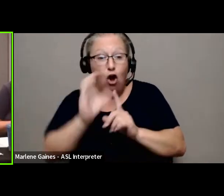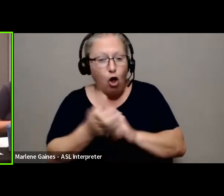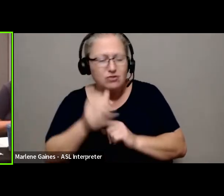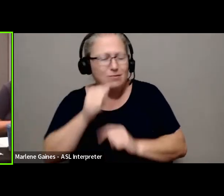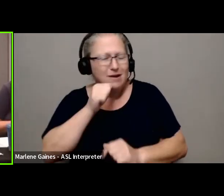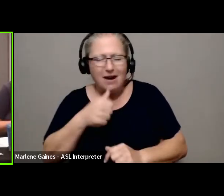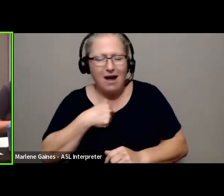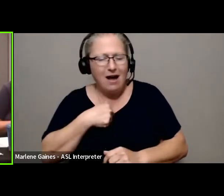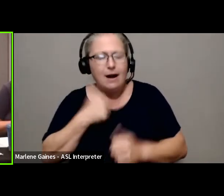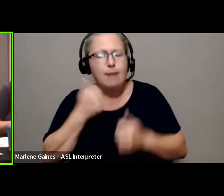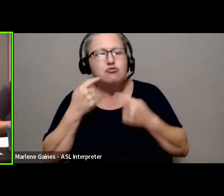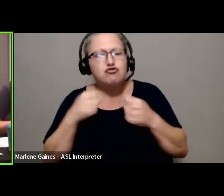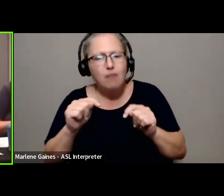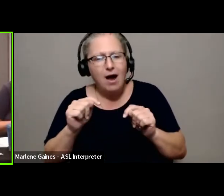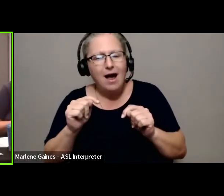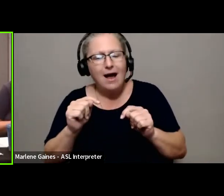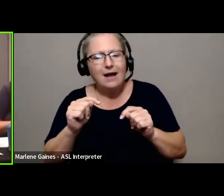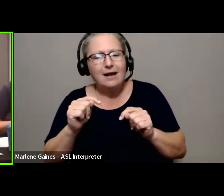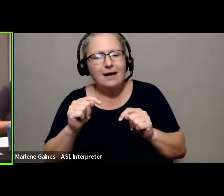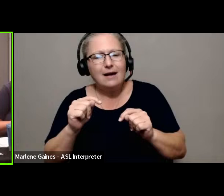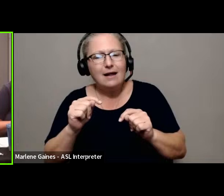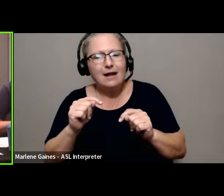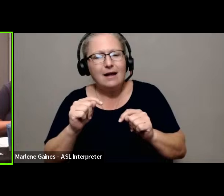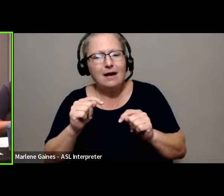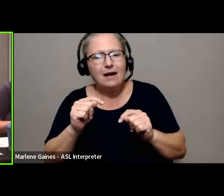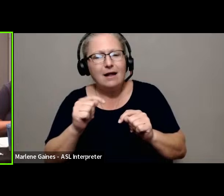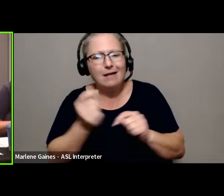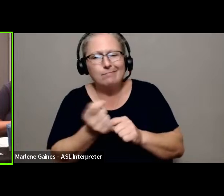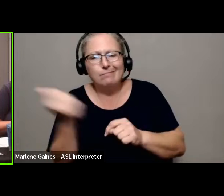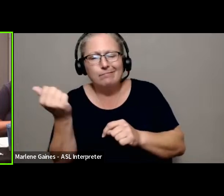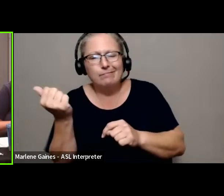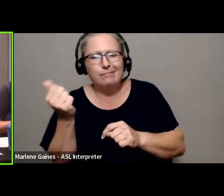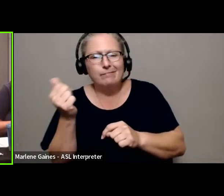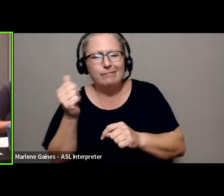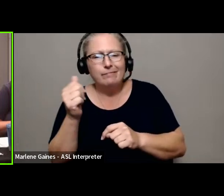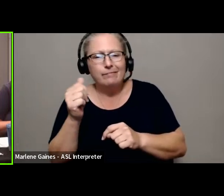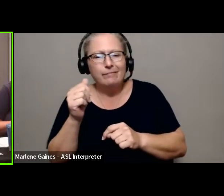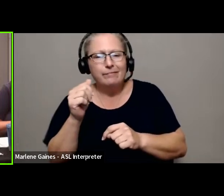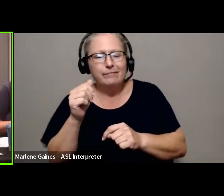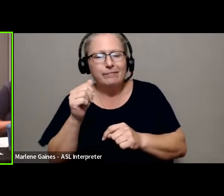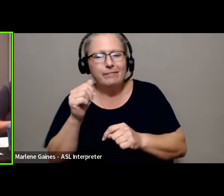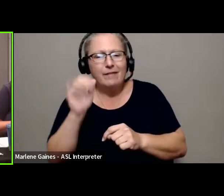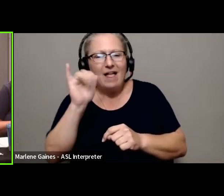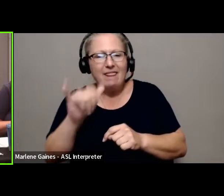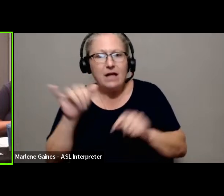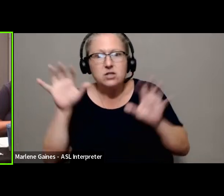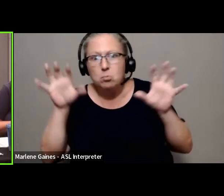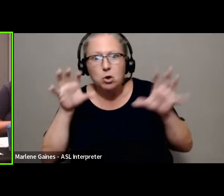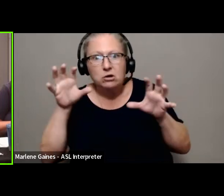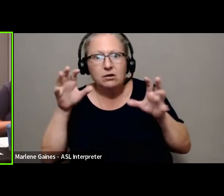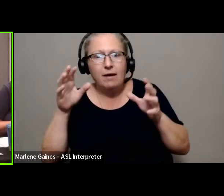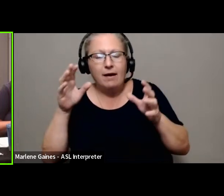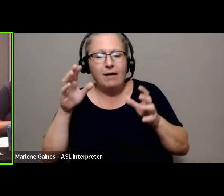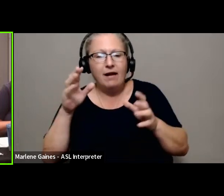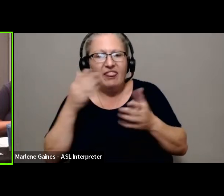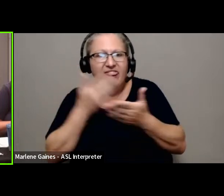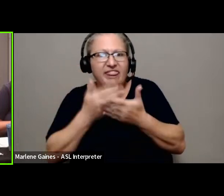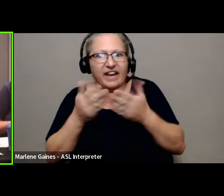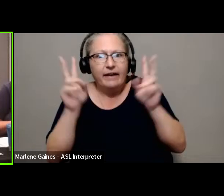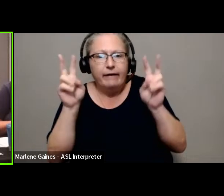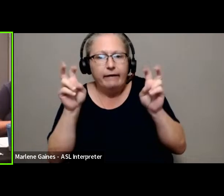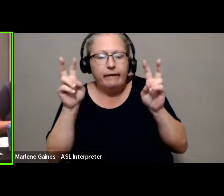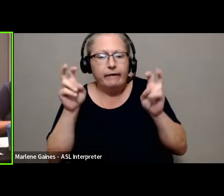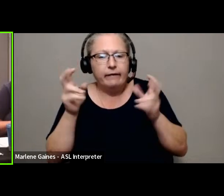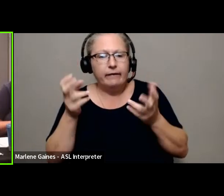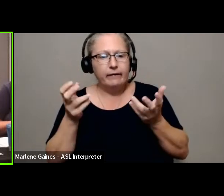I'm trying to debunk that as the boogeyman thing